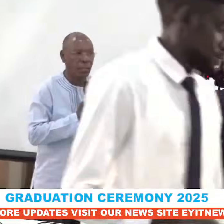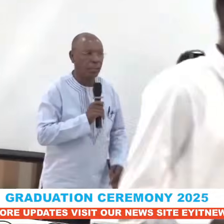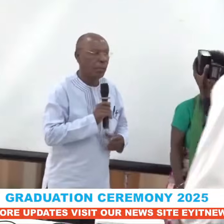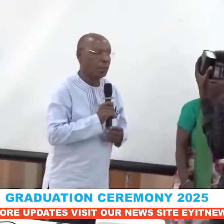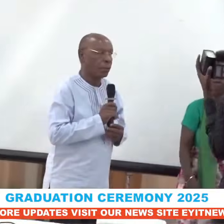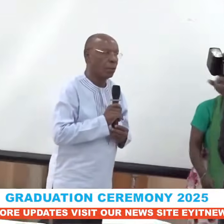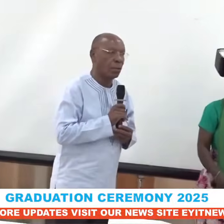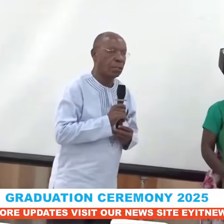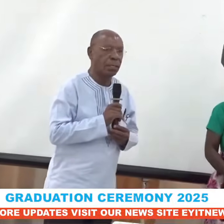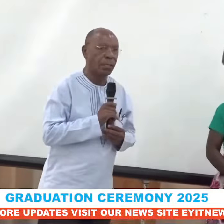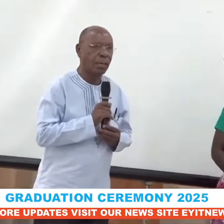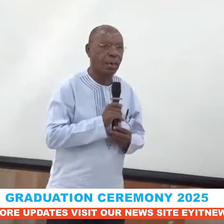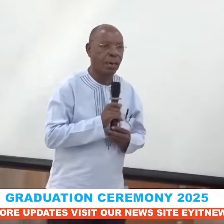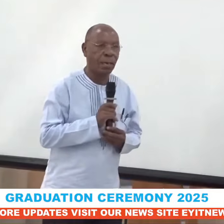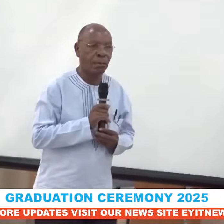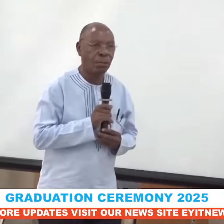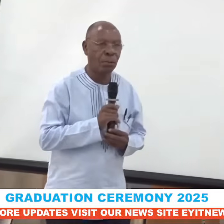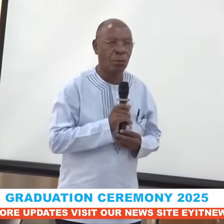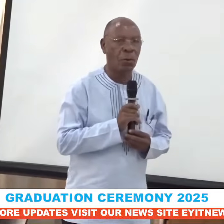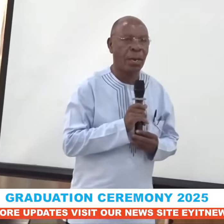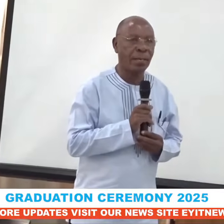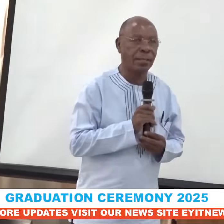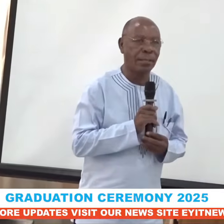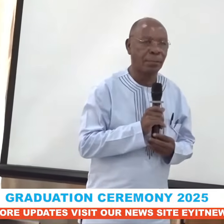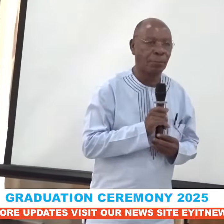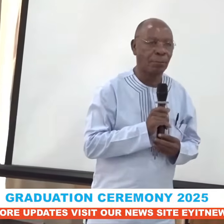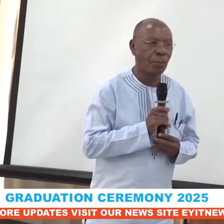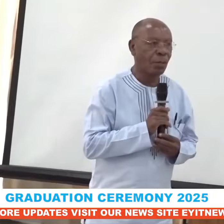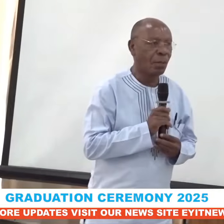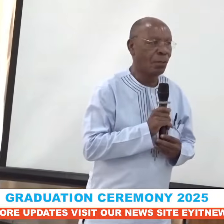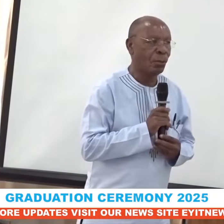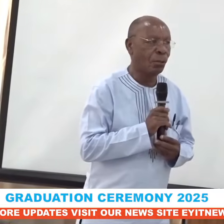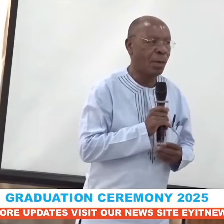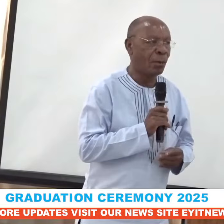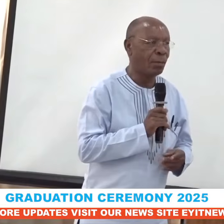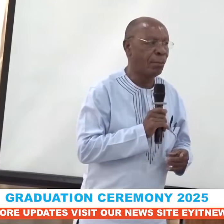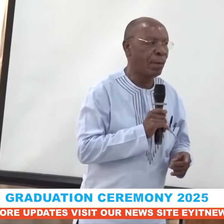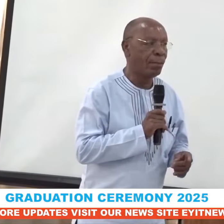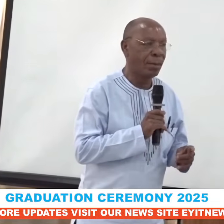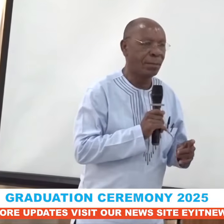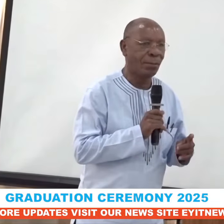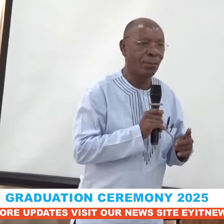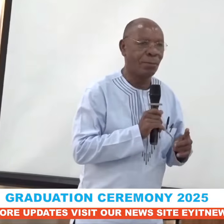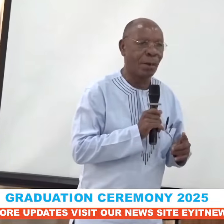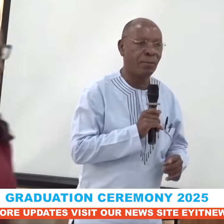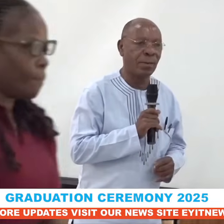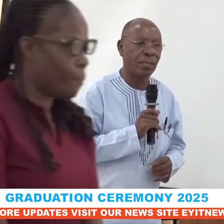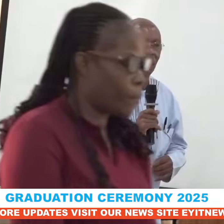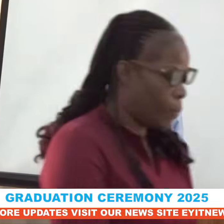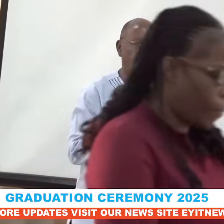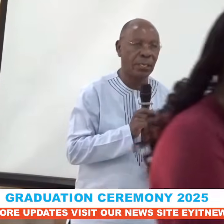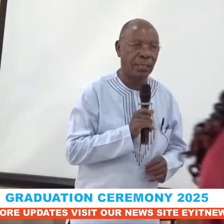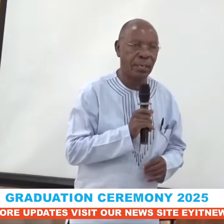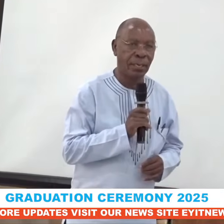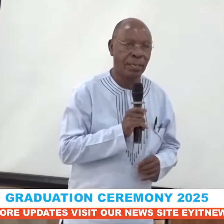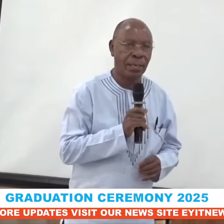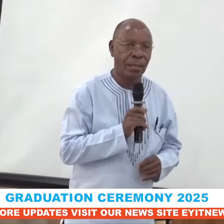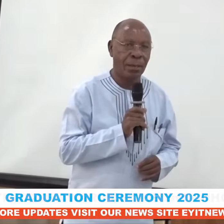On a special note, I wish to recognize those who are not members of Mbarara University